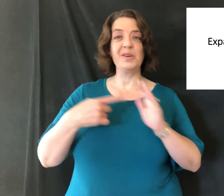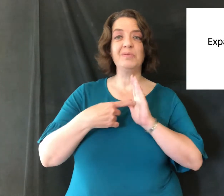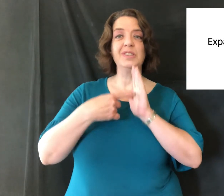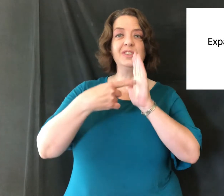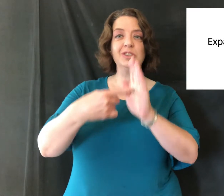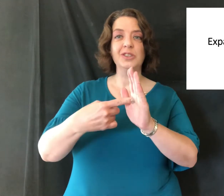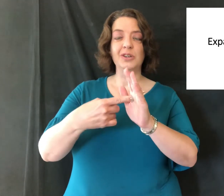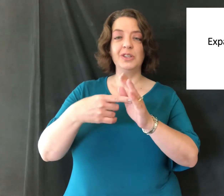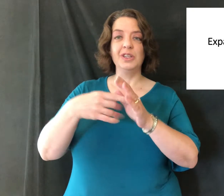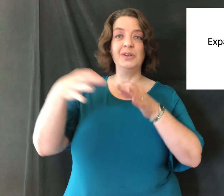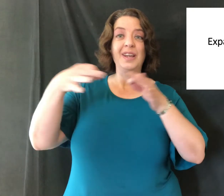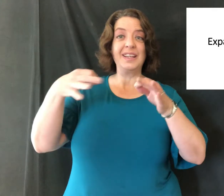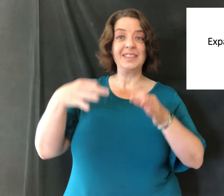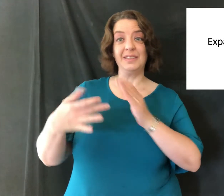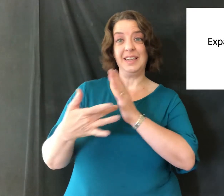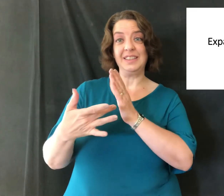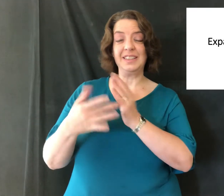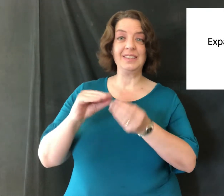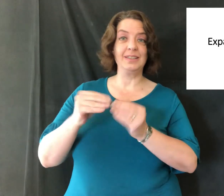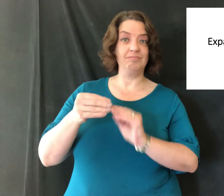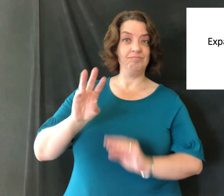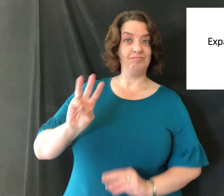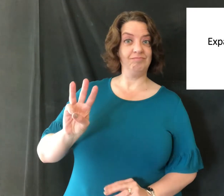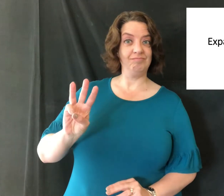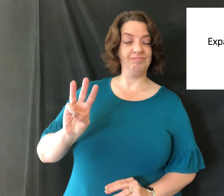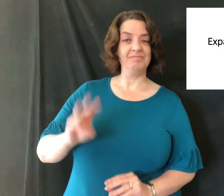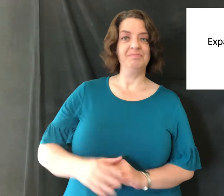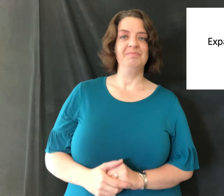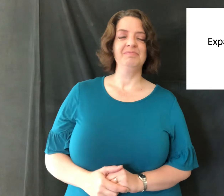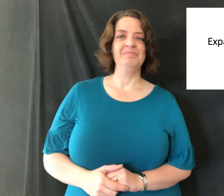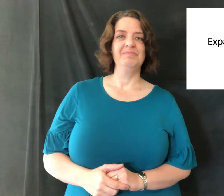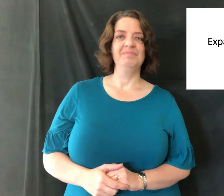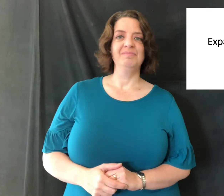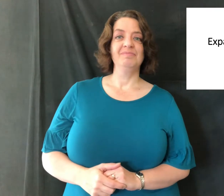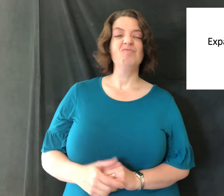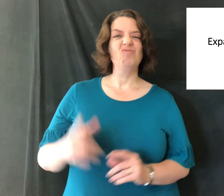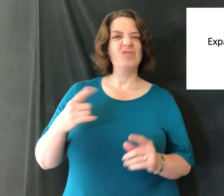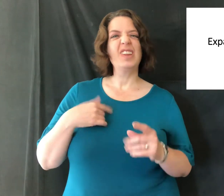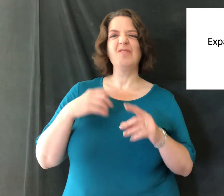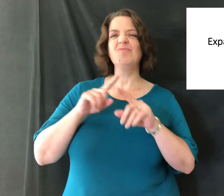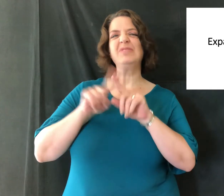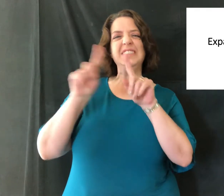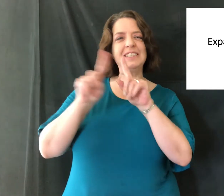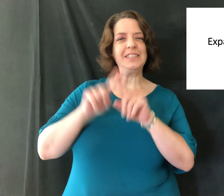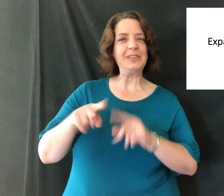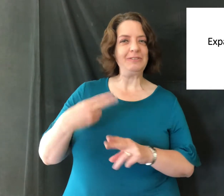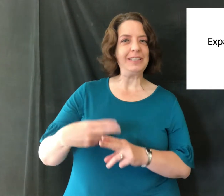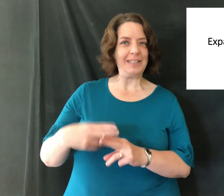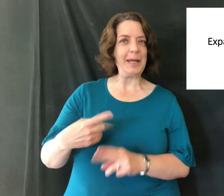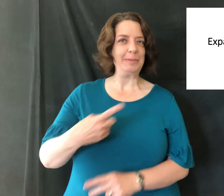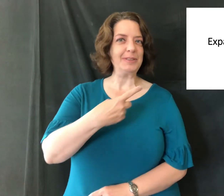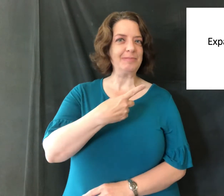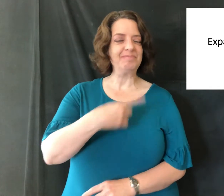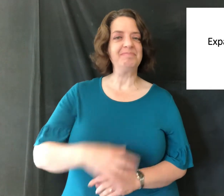Now, I'm going to show you expansion technique number 6. It has a few different